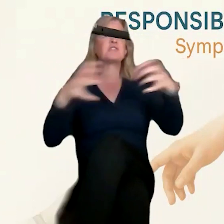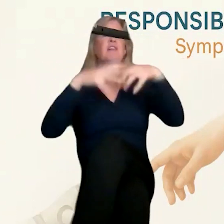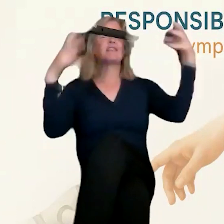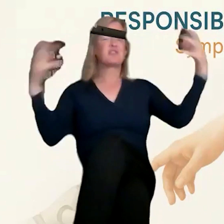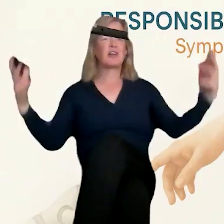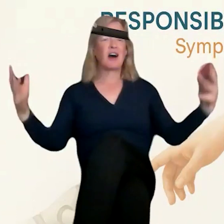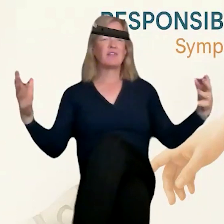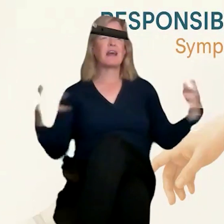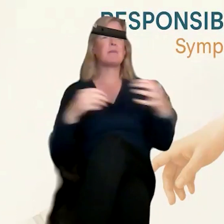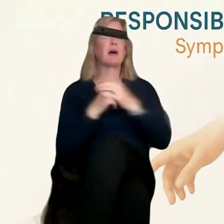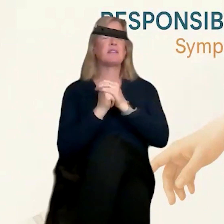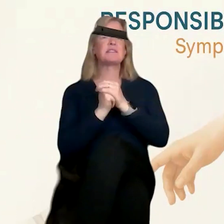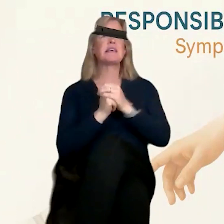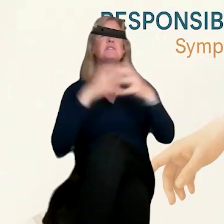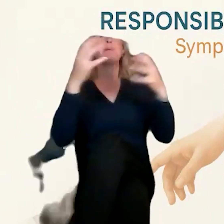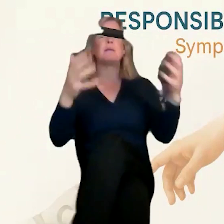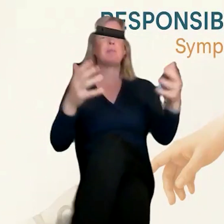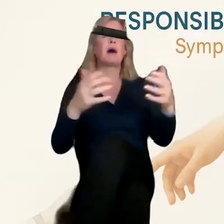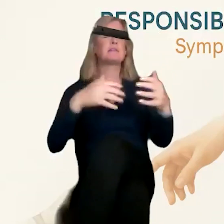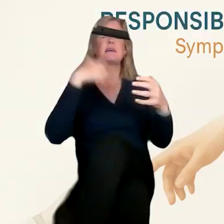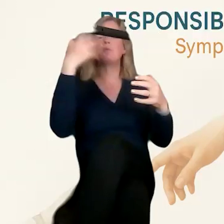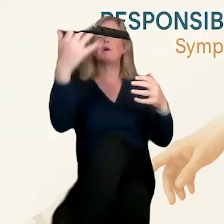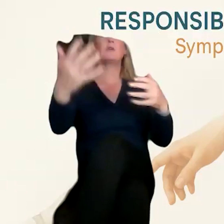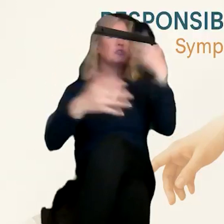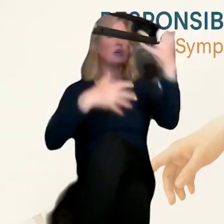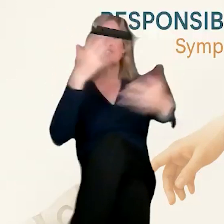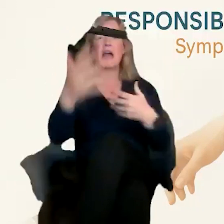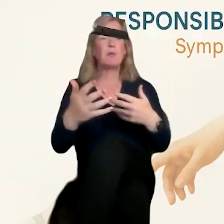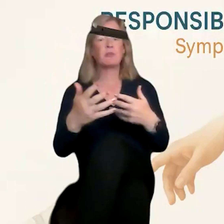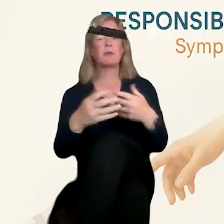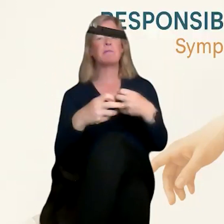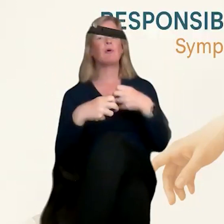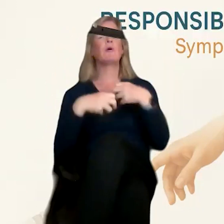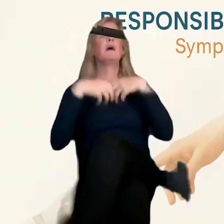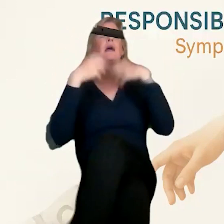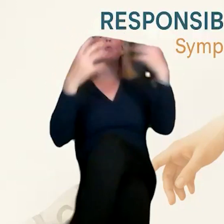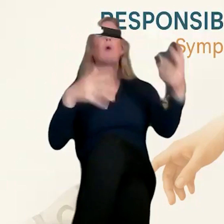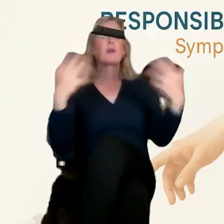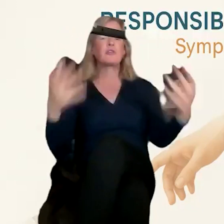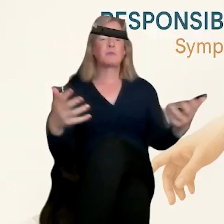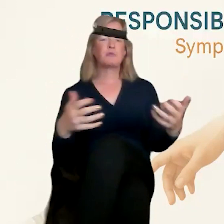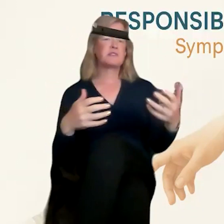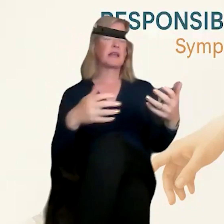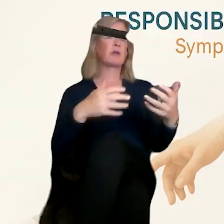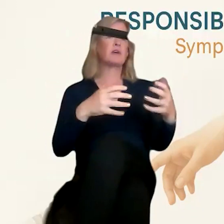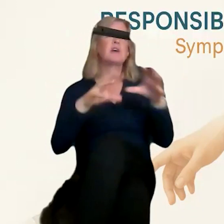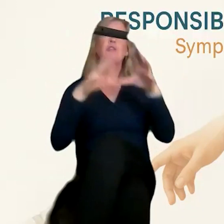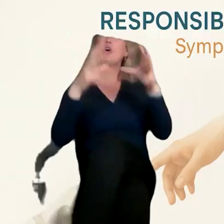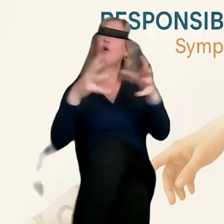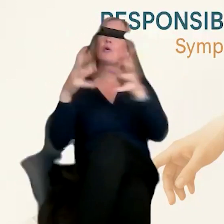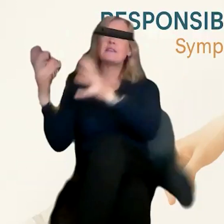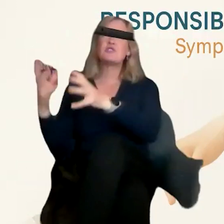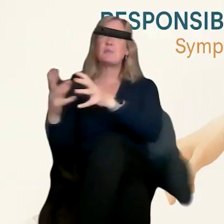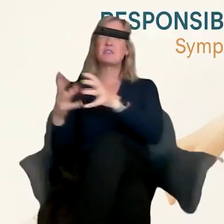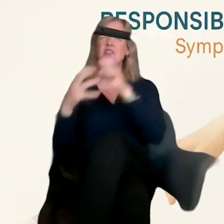is underselling. There's a lot of AI behind the scenes, but bots that will chat with people and walk them through scenarios.